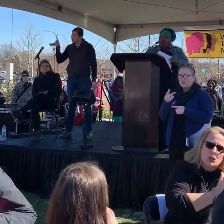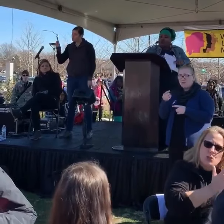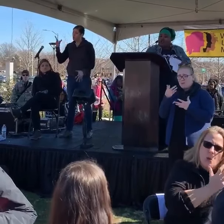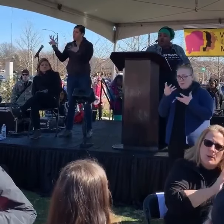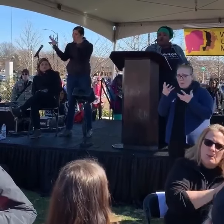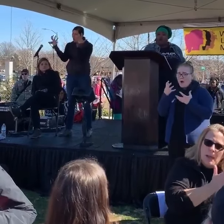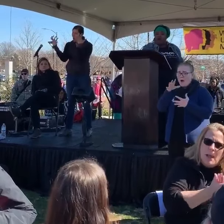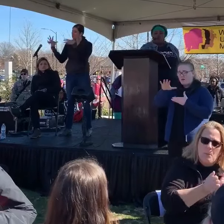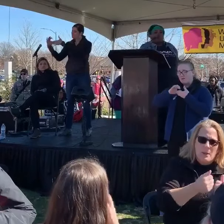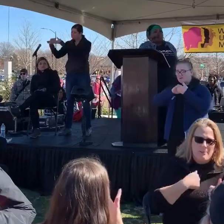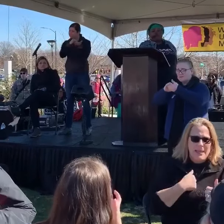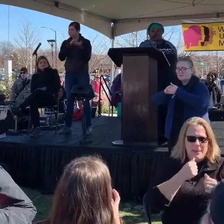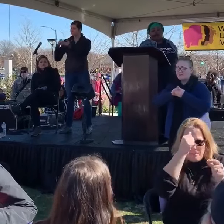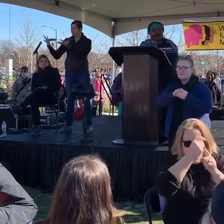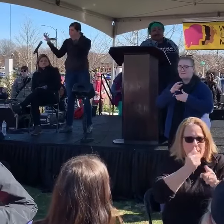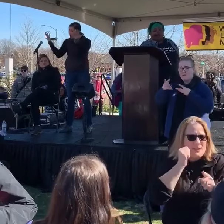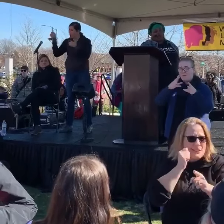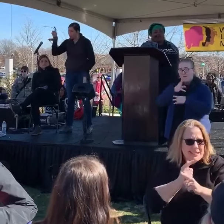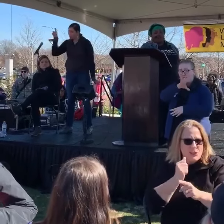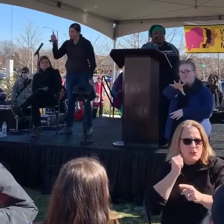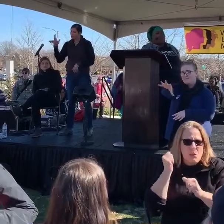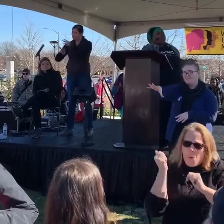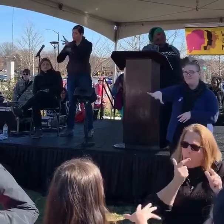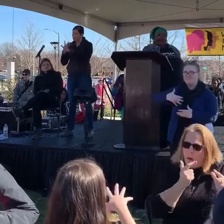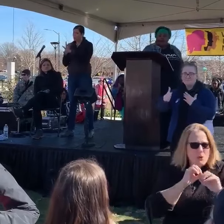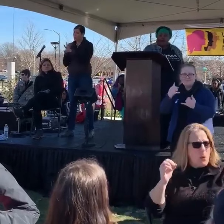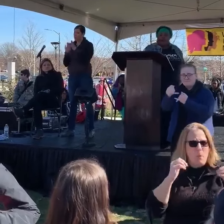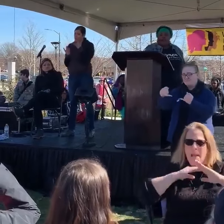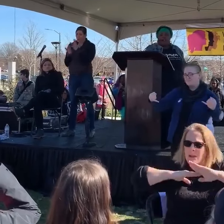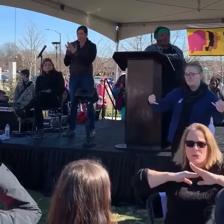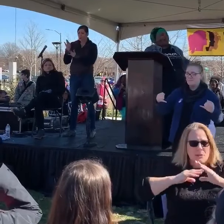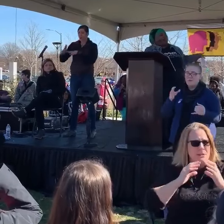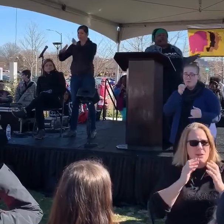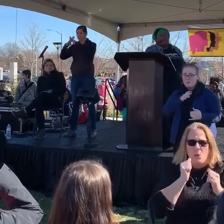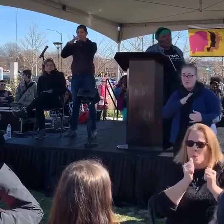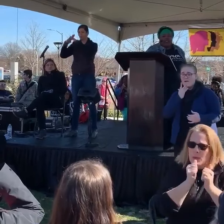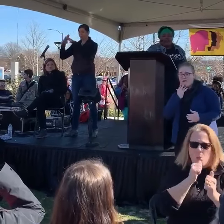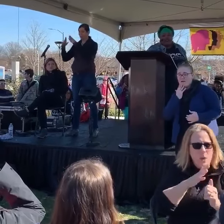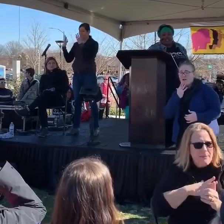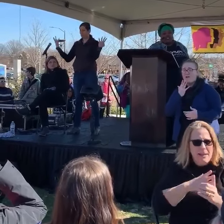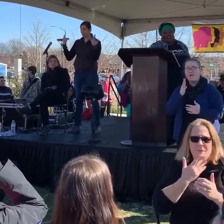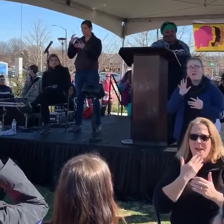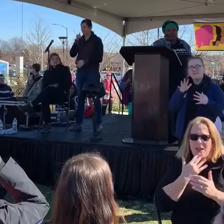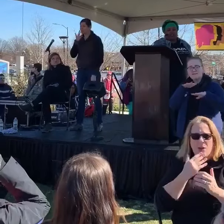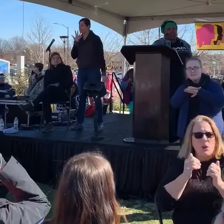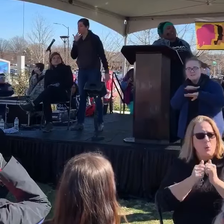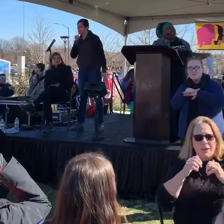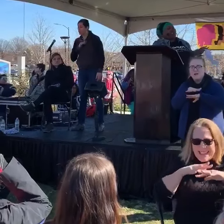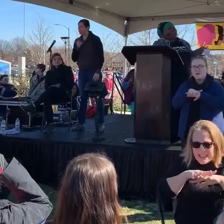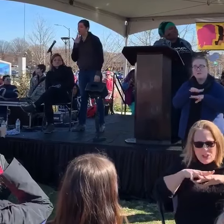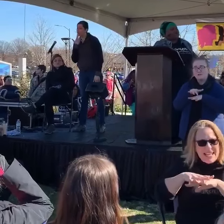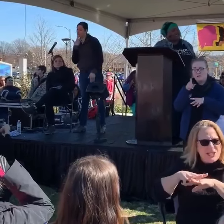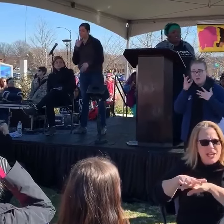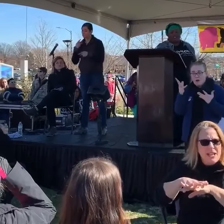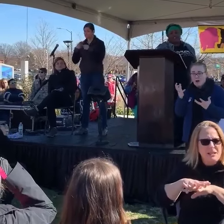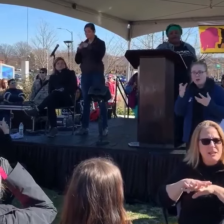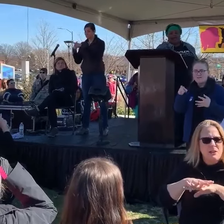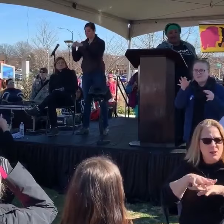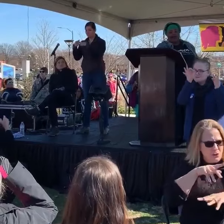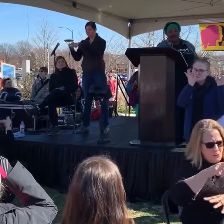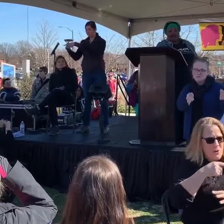desire across all borders, through all boundaries, with women of color, within intersectionality, you've got